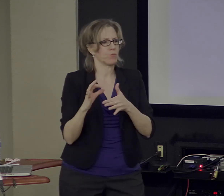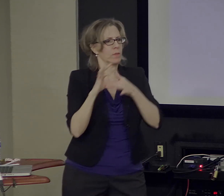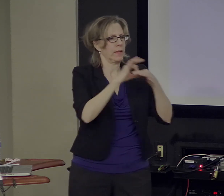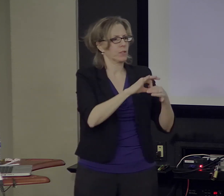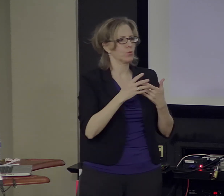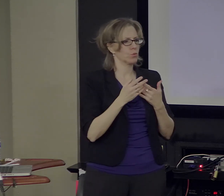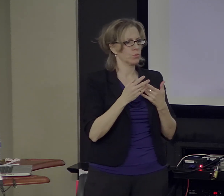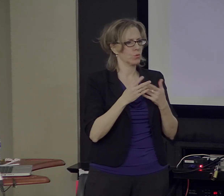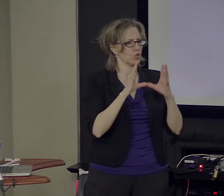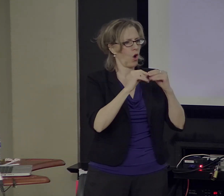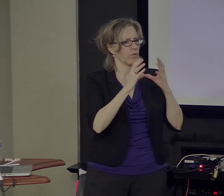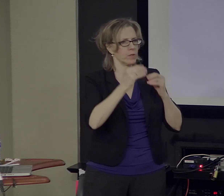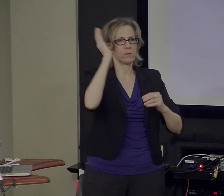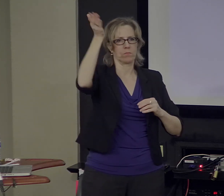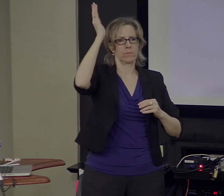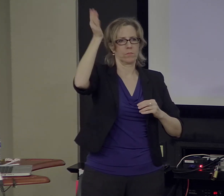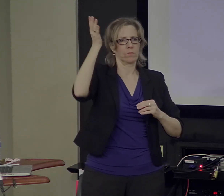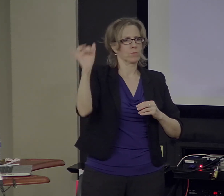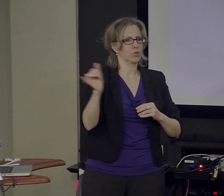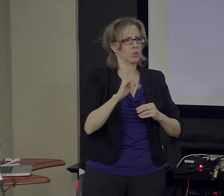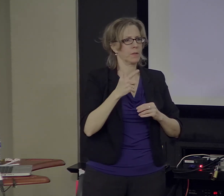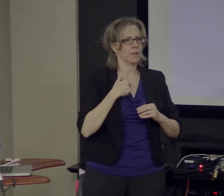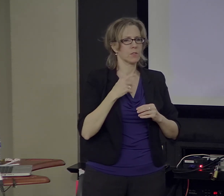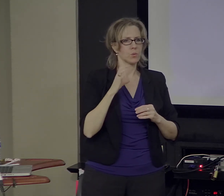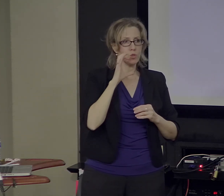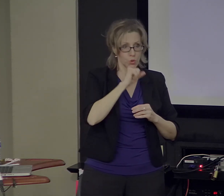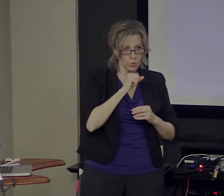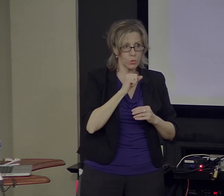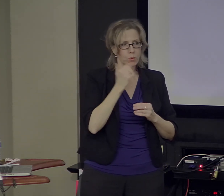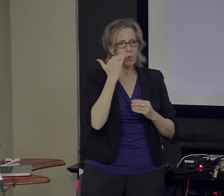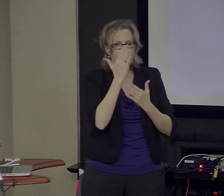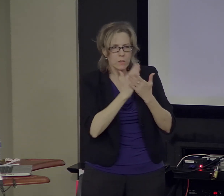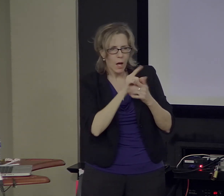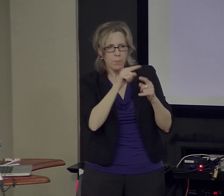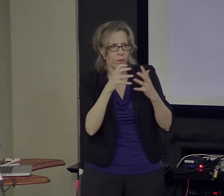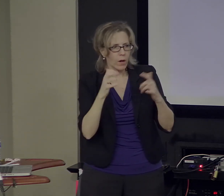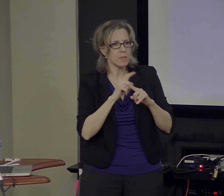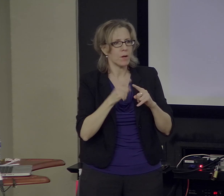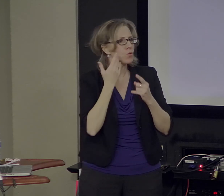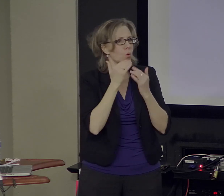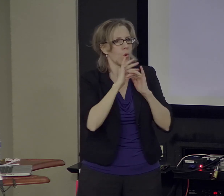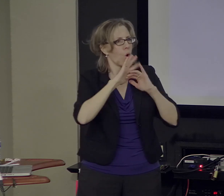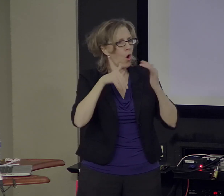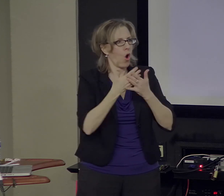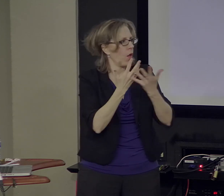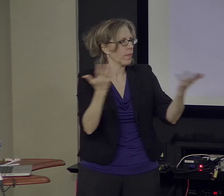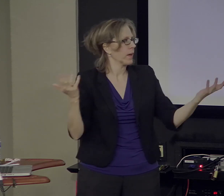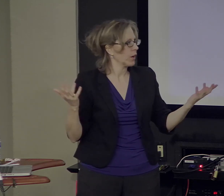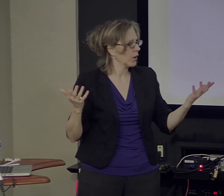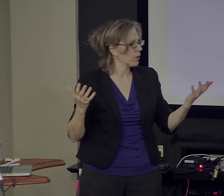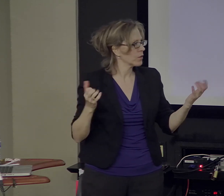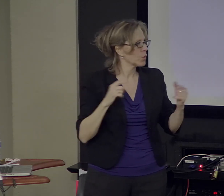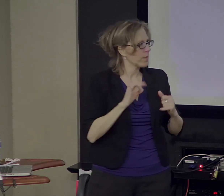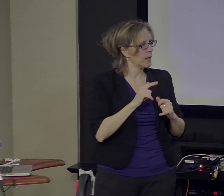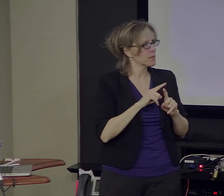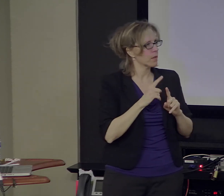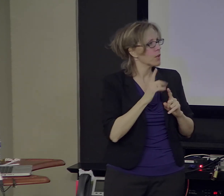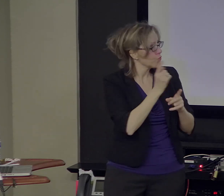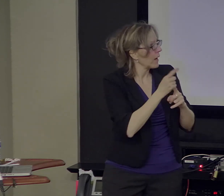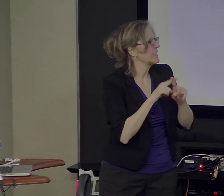unable to negotiate the language. If you're at an international conference, you assume that people in the